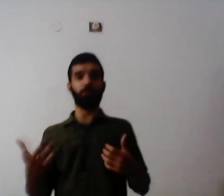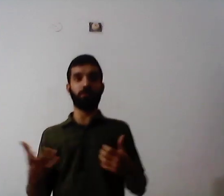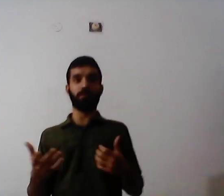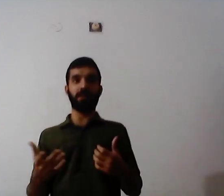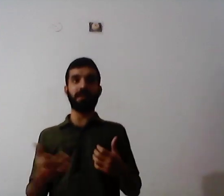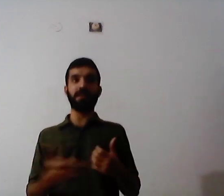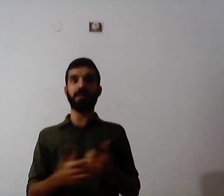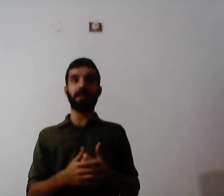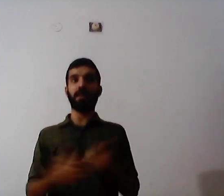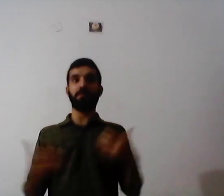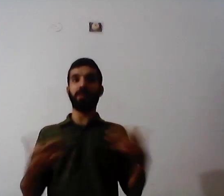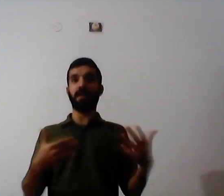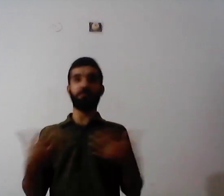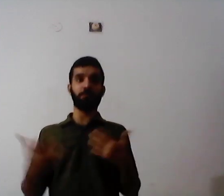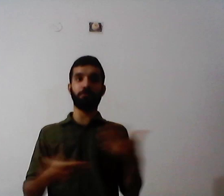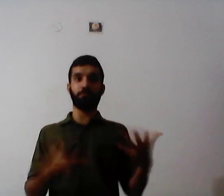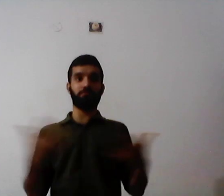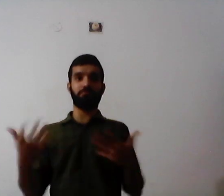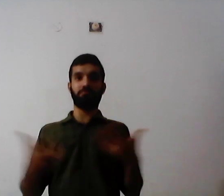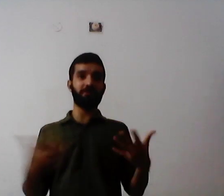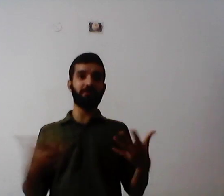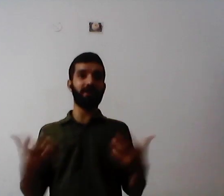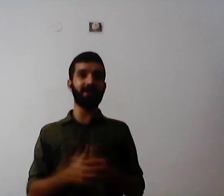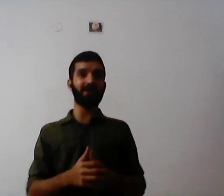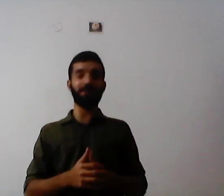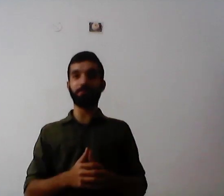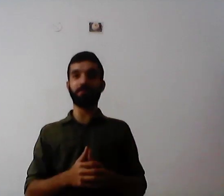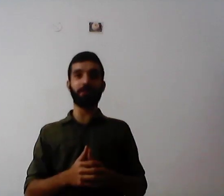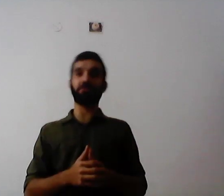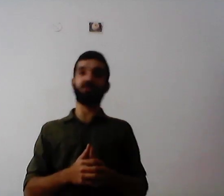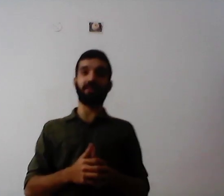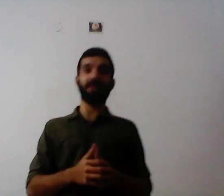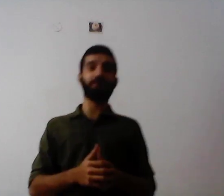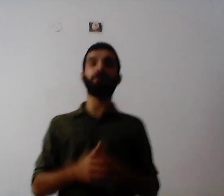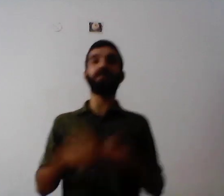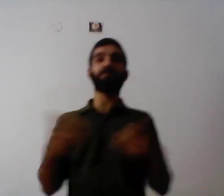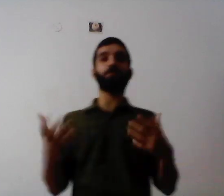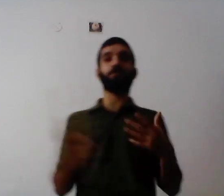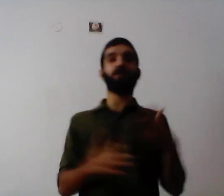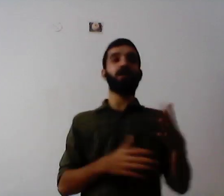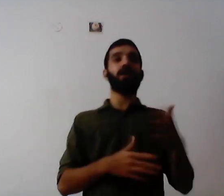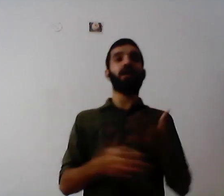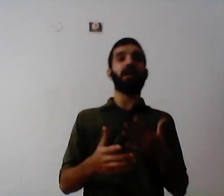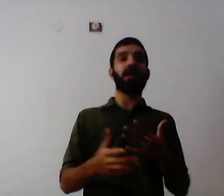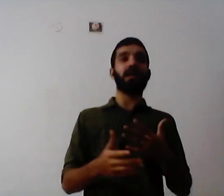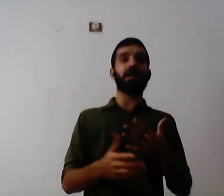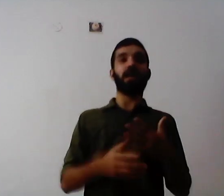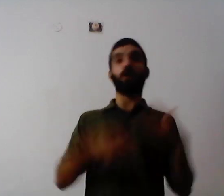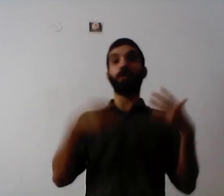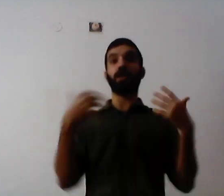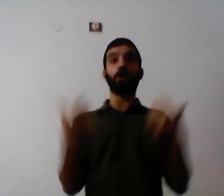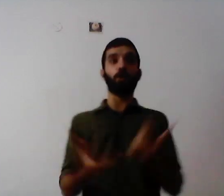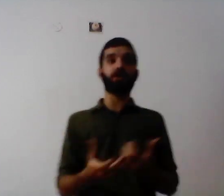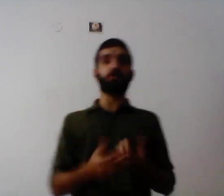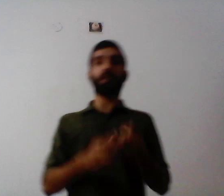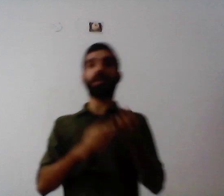It is, we have to define it in terms of chemistry, right? So it is not how it looks, but